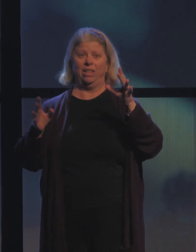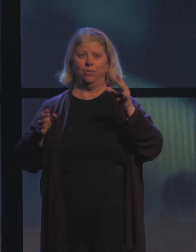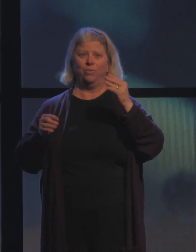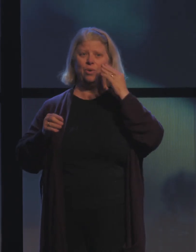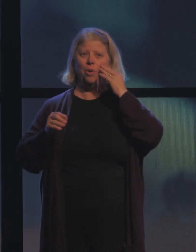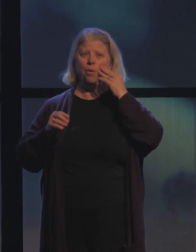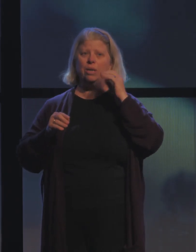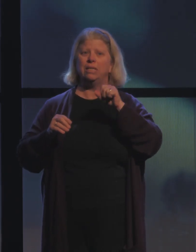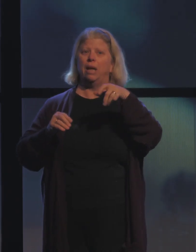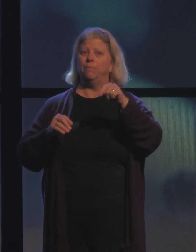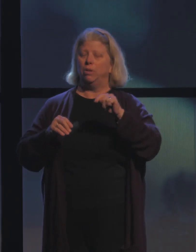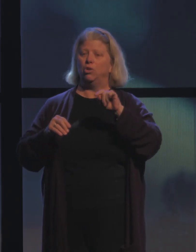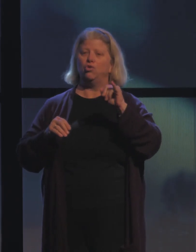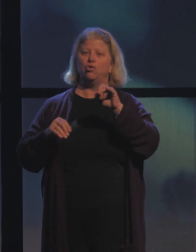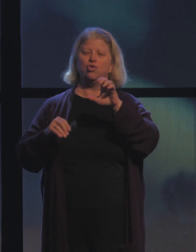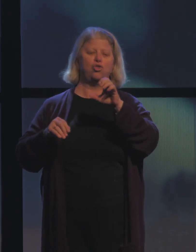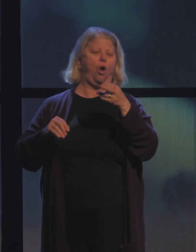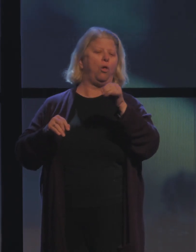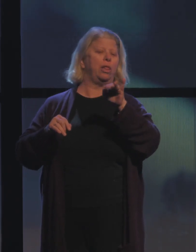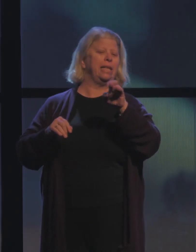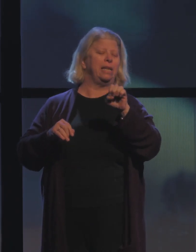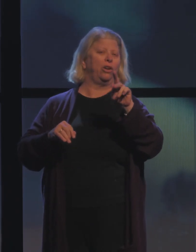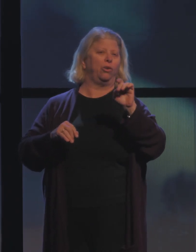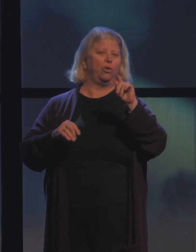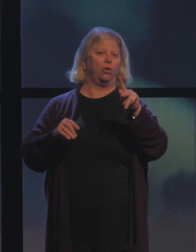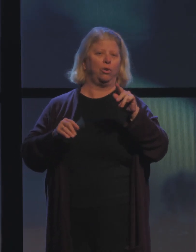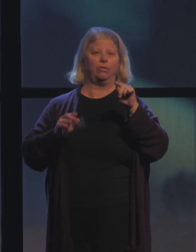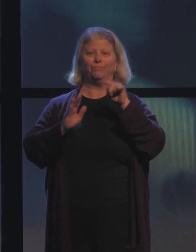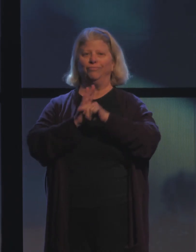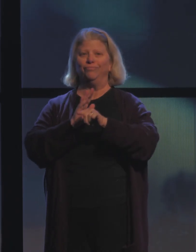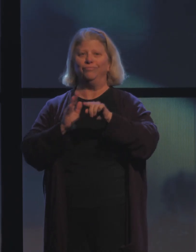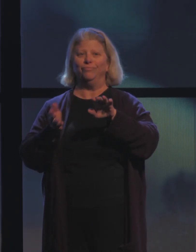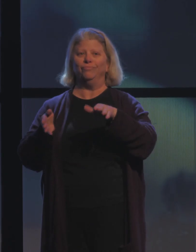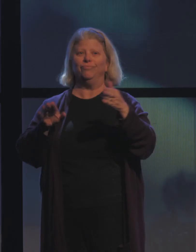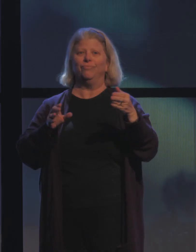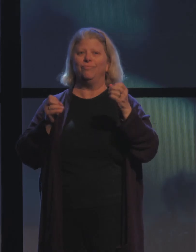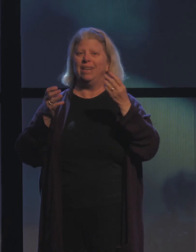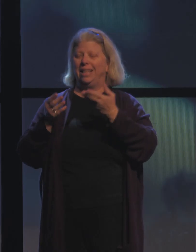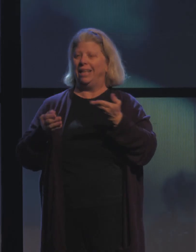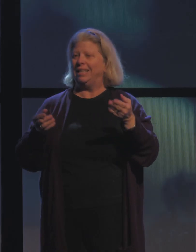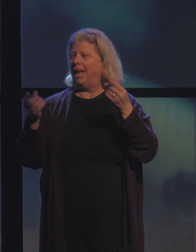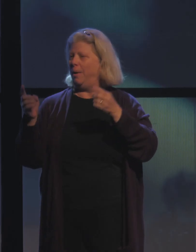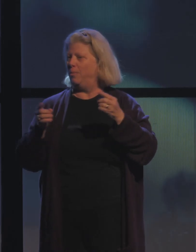know then in September, Charlie Kirk was assassinated and all the complexities that brought.